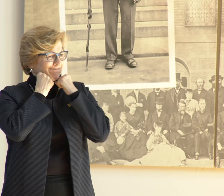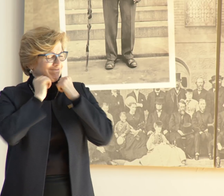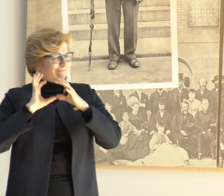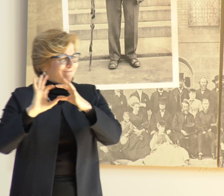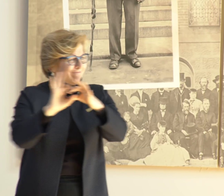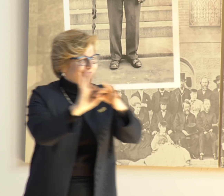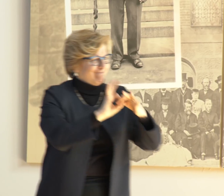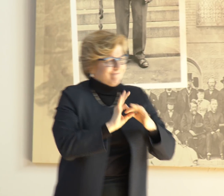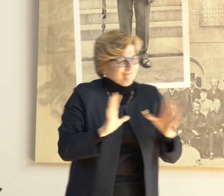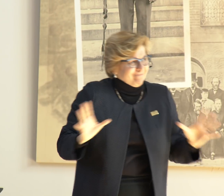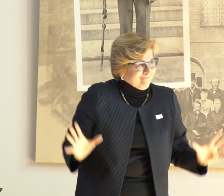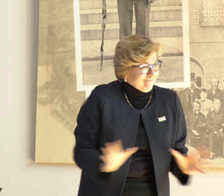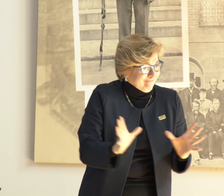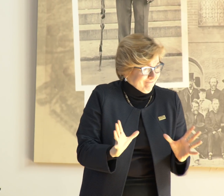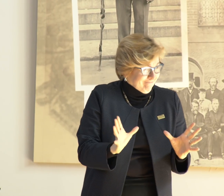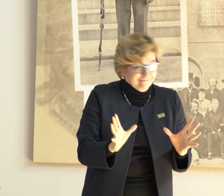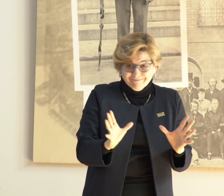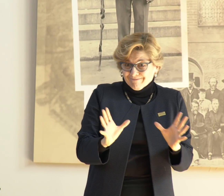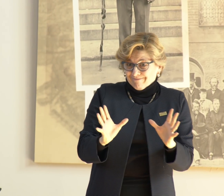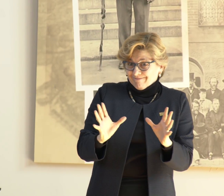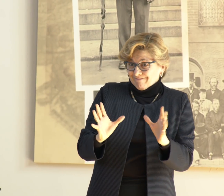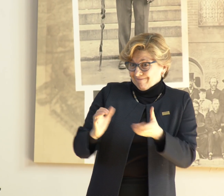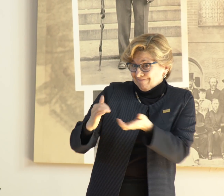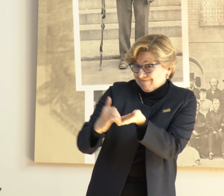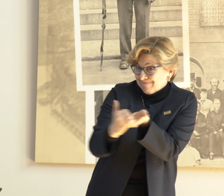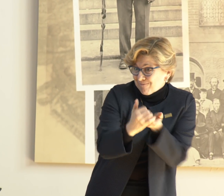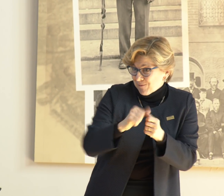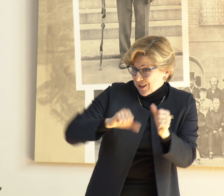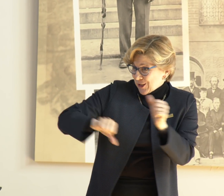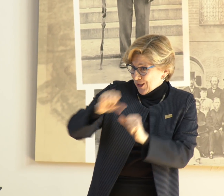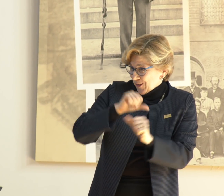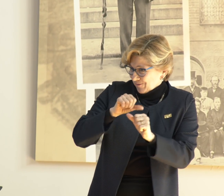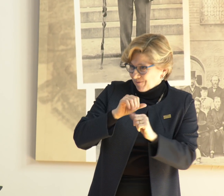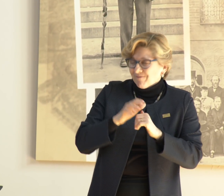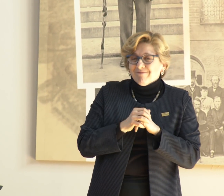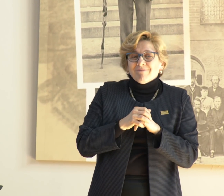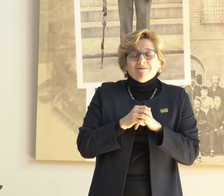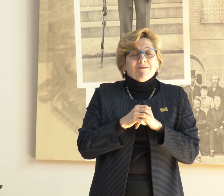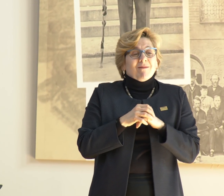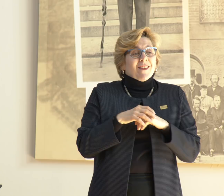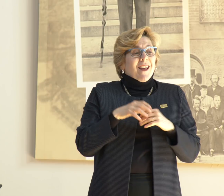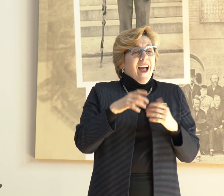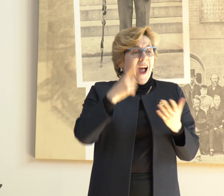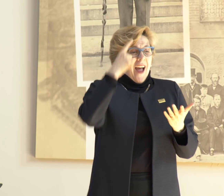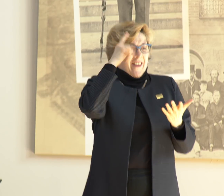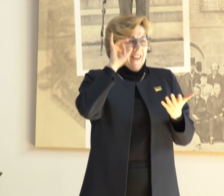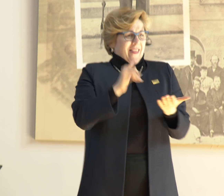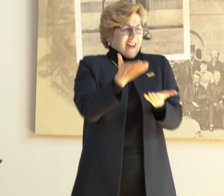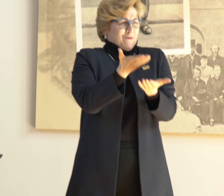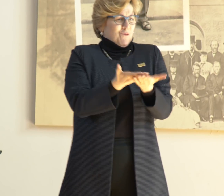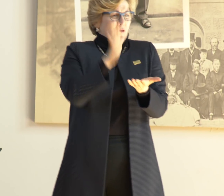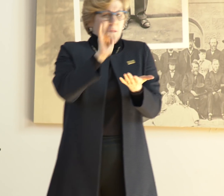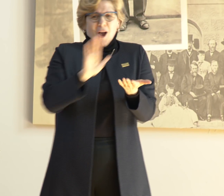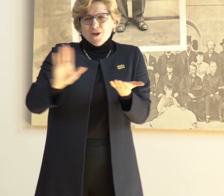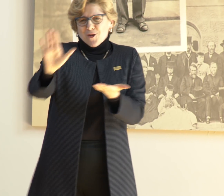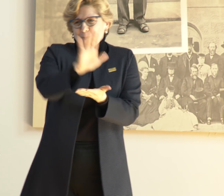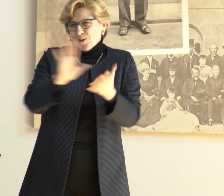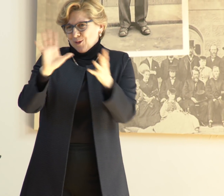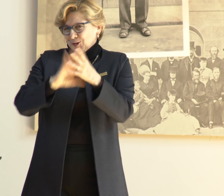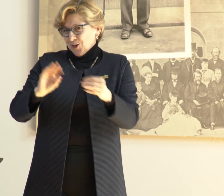and to practice what we believe about the importance of our deaf community and how important it is to be connected with one another.